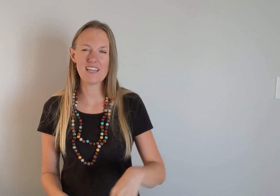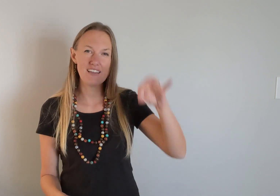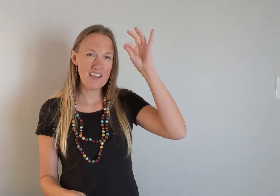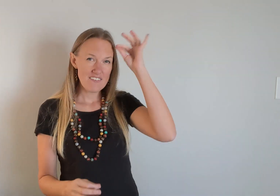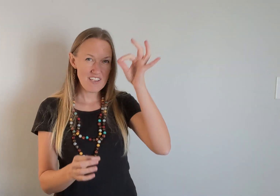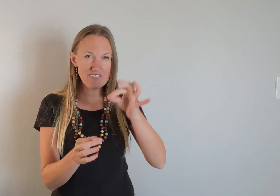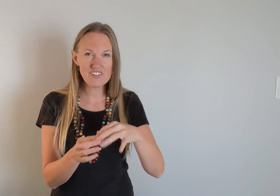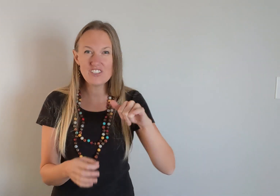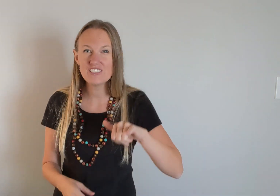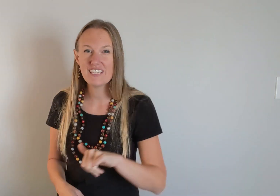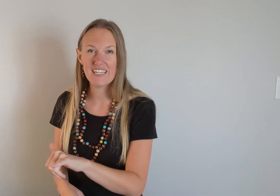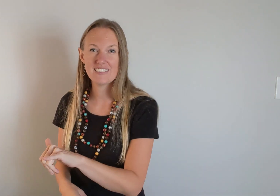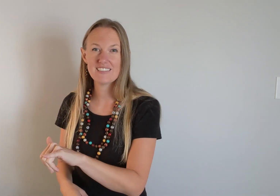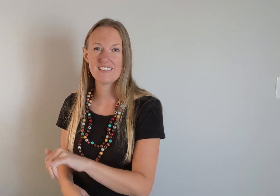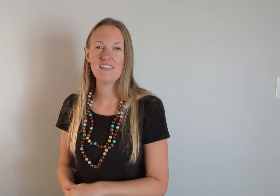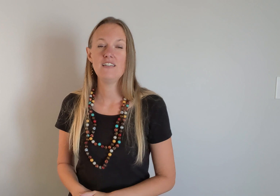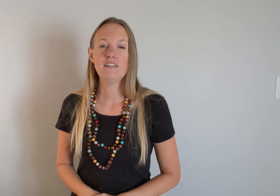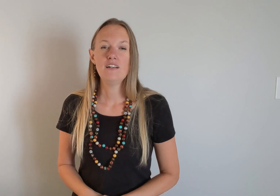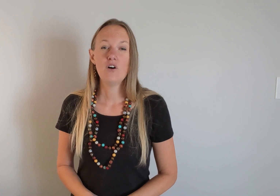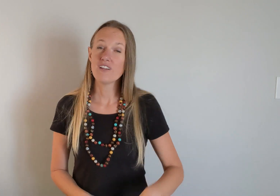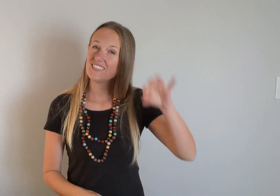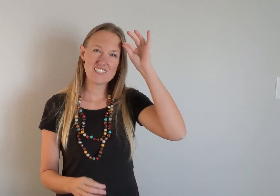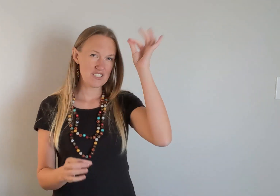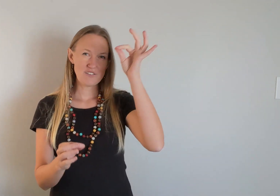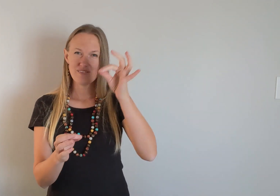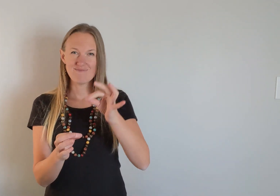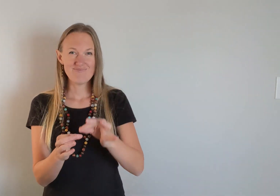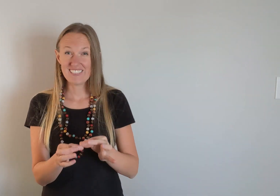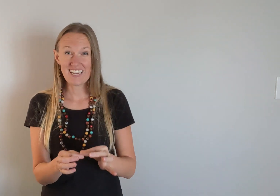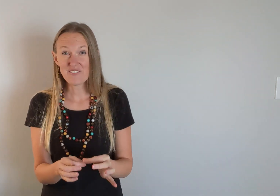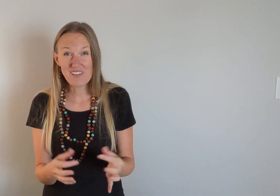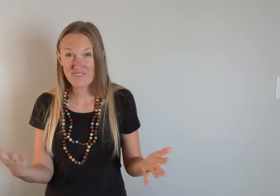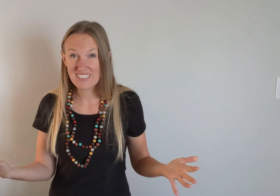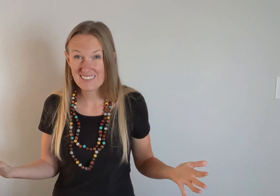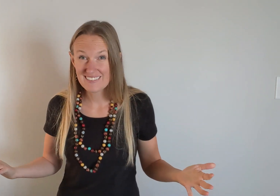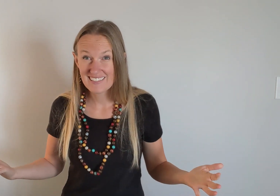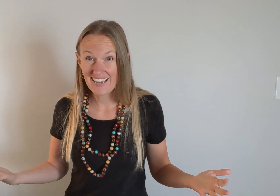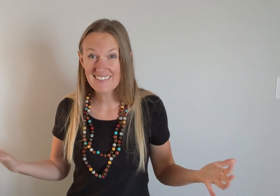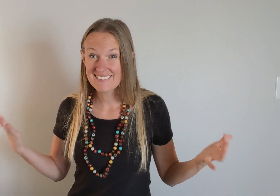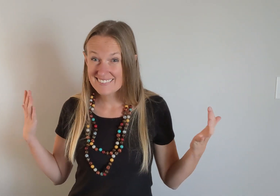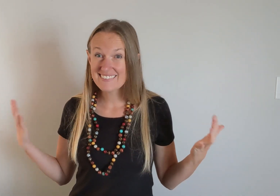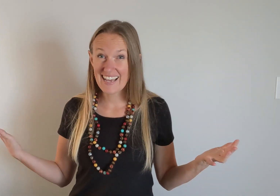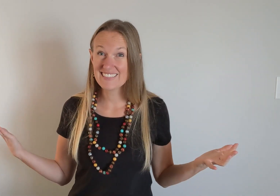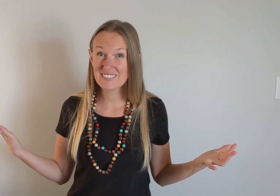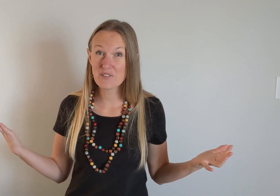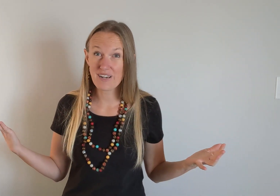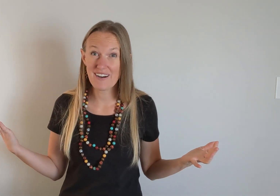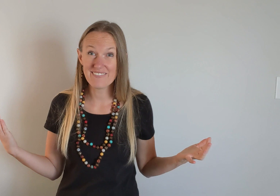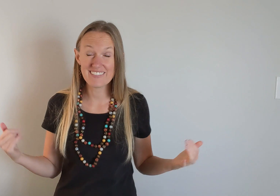Okay, faithfulness. Or you can just do, is that you're faithful? Okay, that's a great confidence